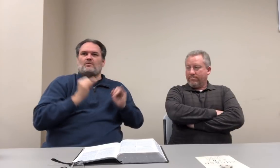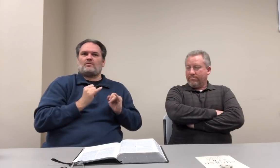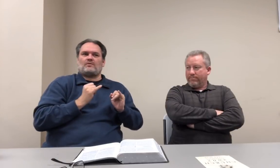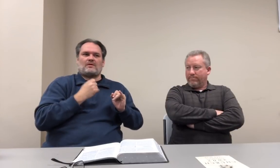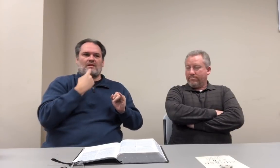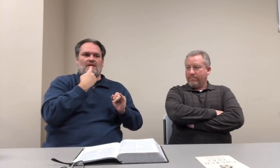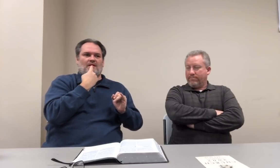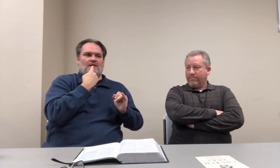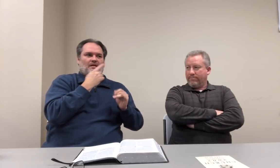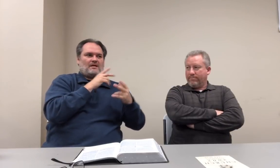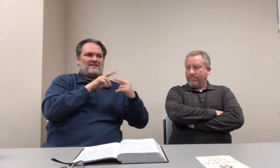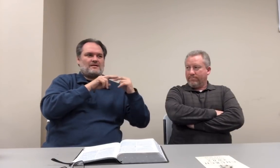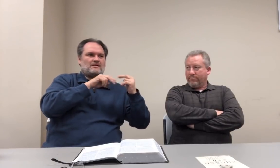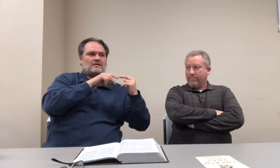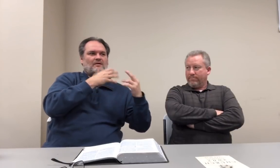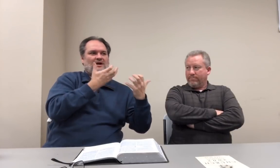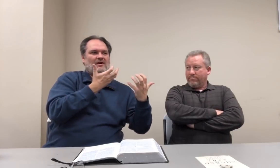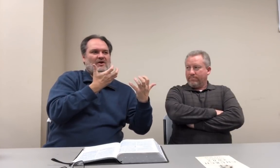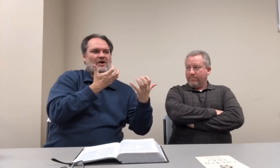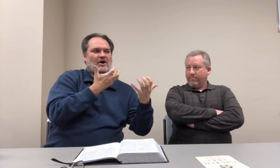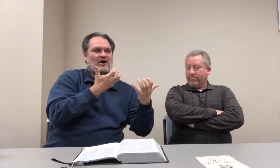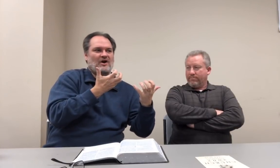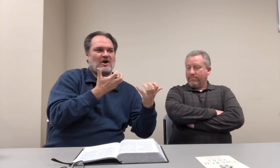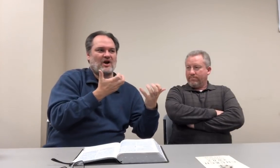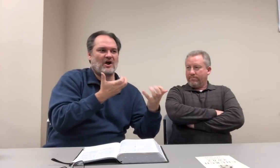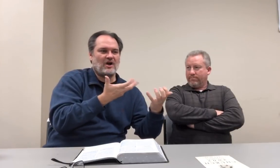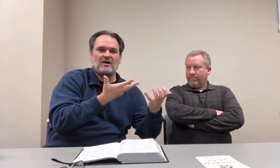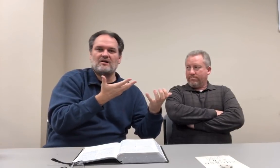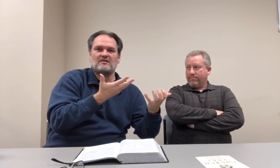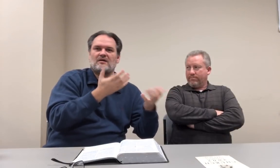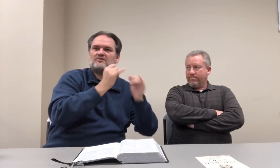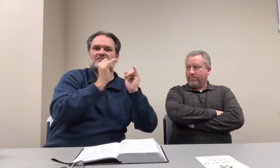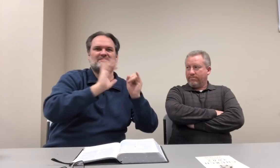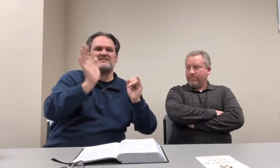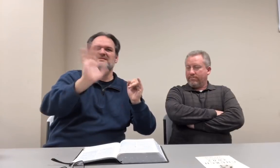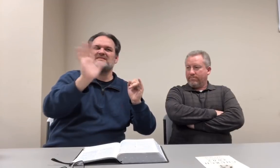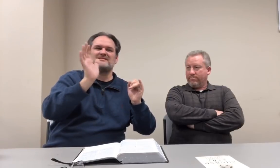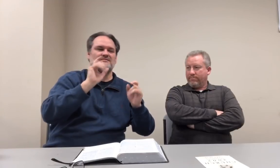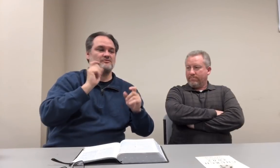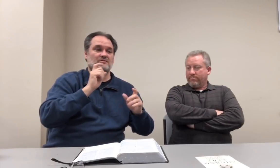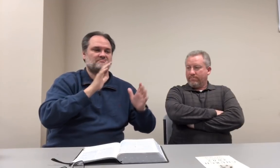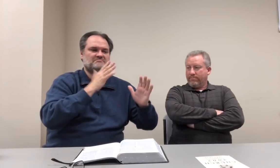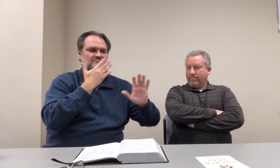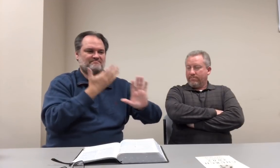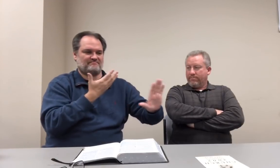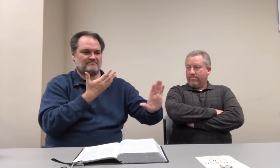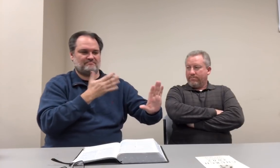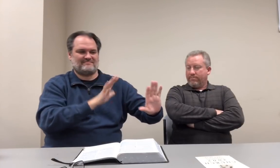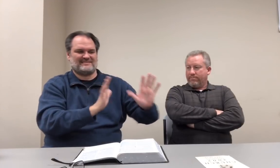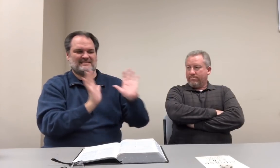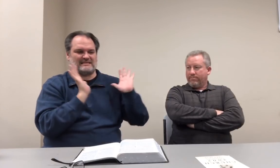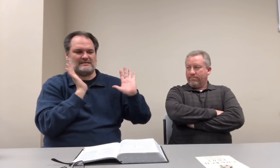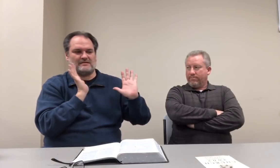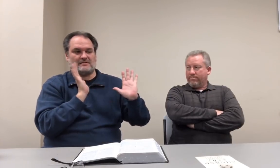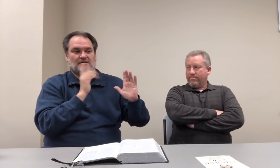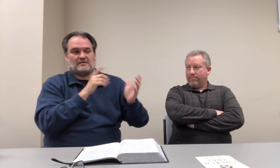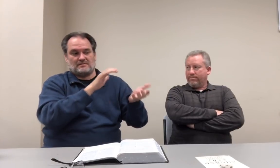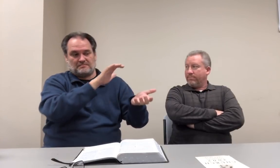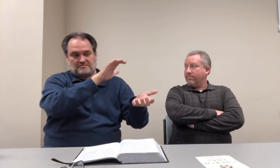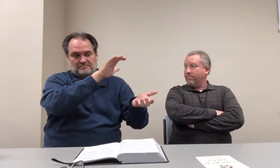moment. And so the point is, what can be predicated about the human nature can be said about the person, but not